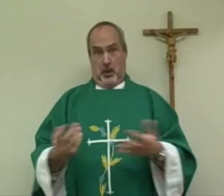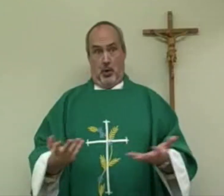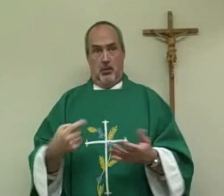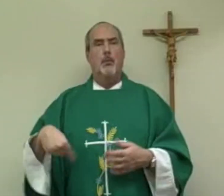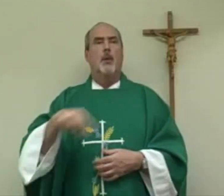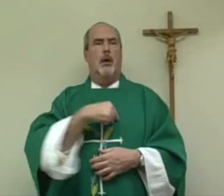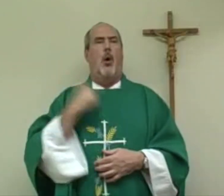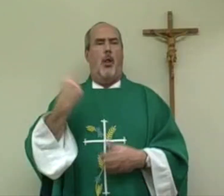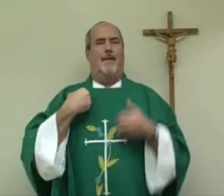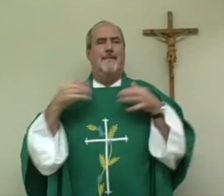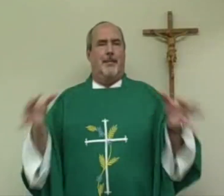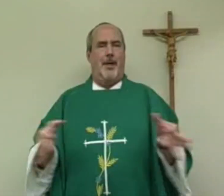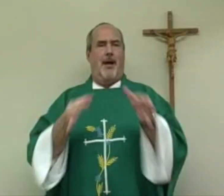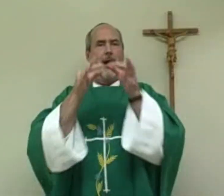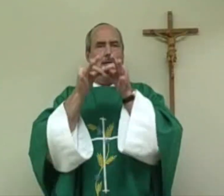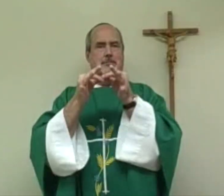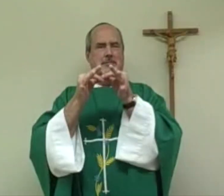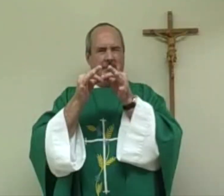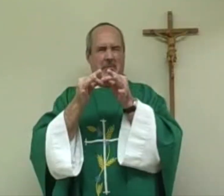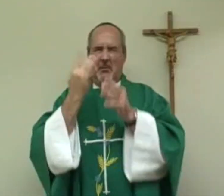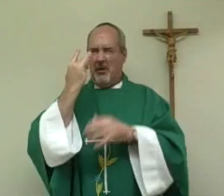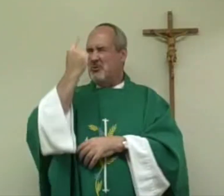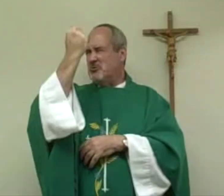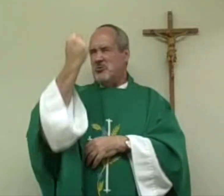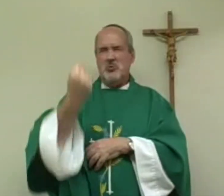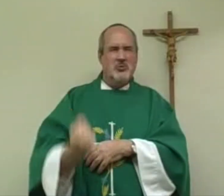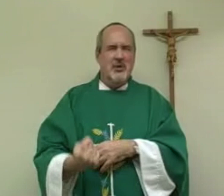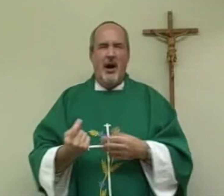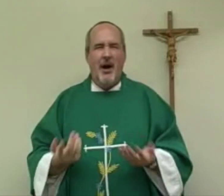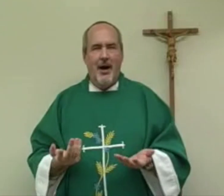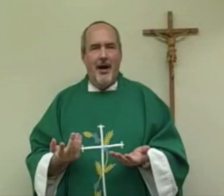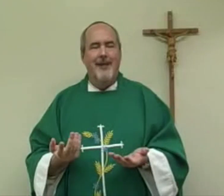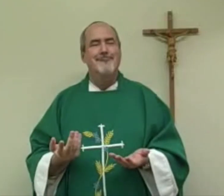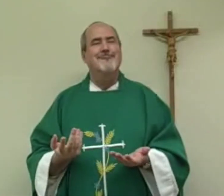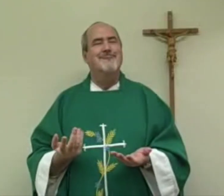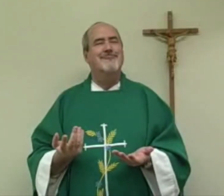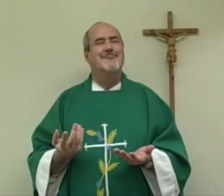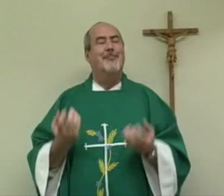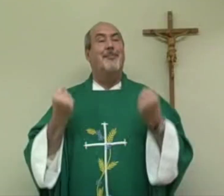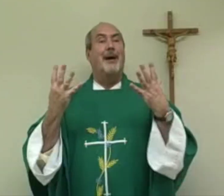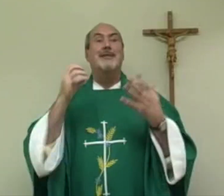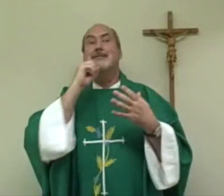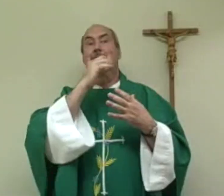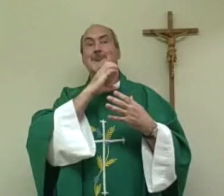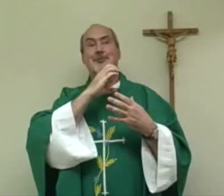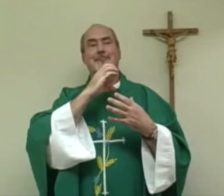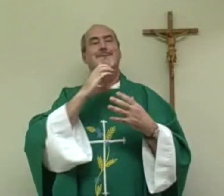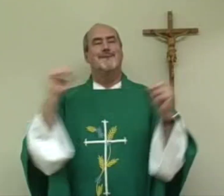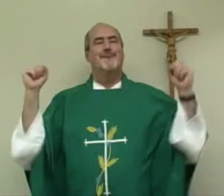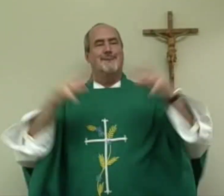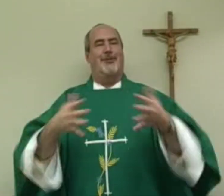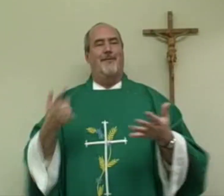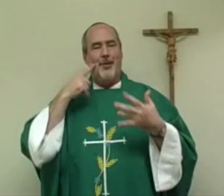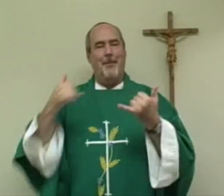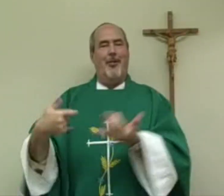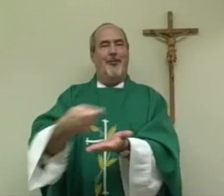area. And every Tuesday here at the center, we celebrate a Mass. And you may be wondering why we do that